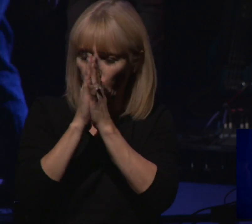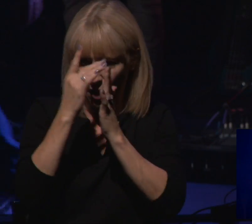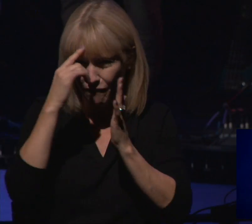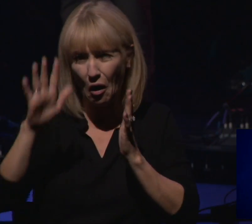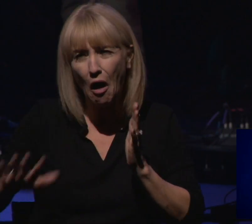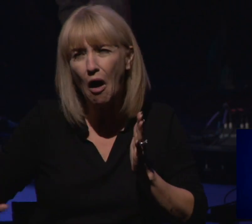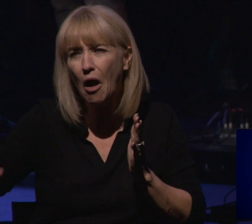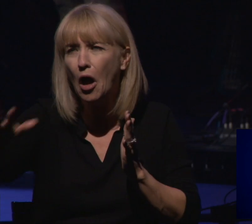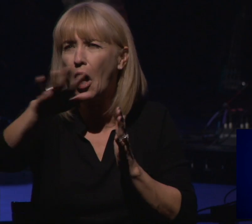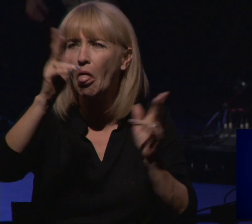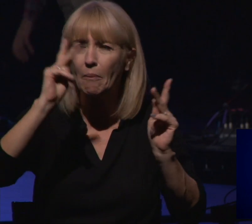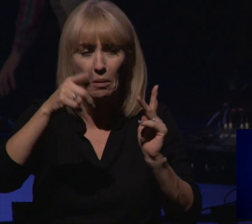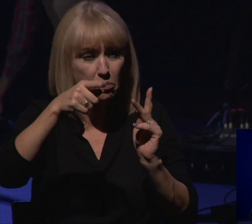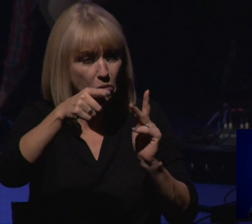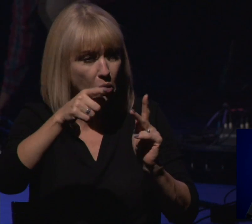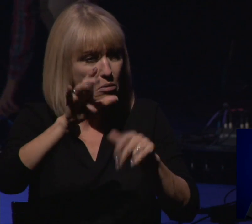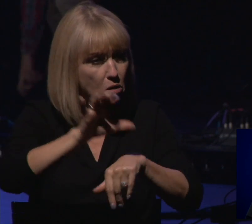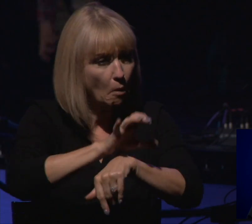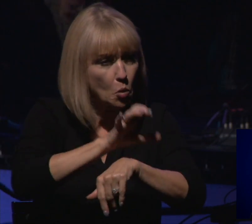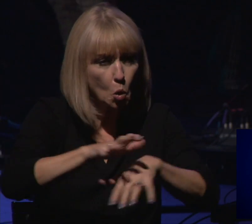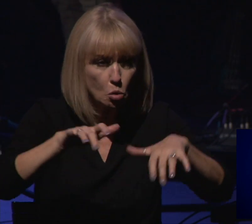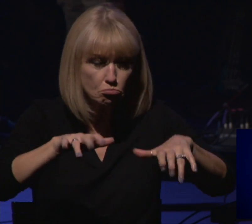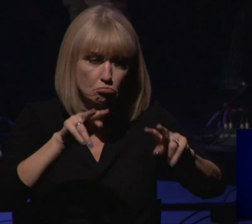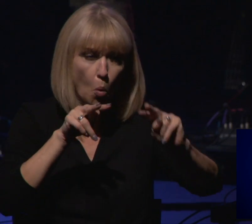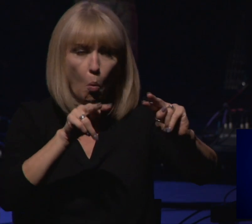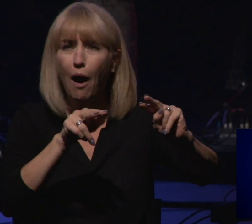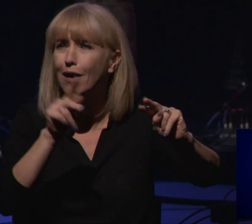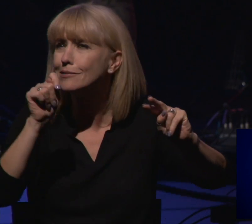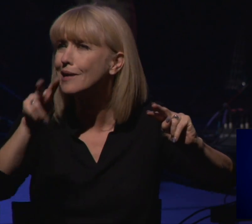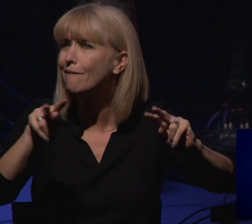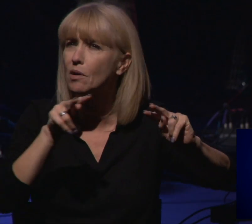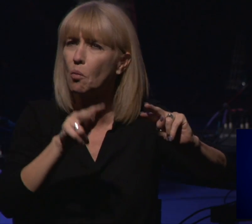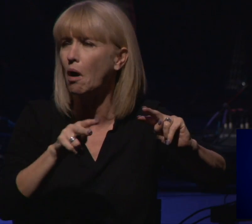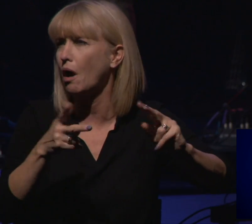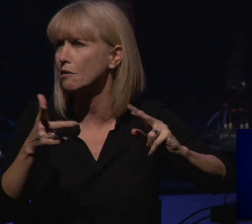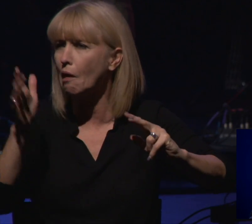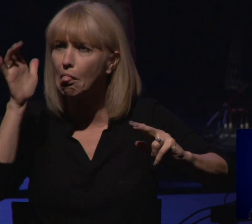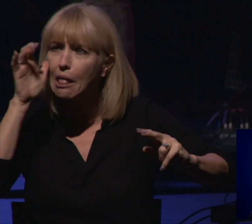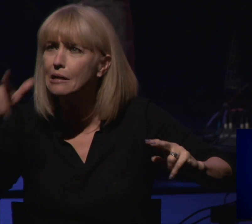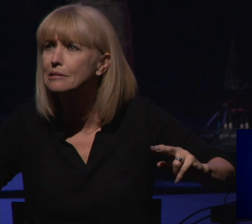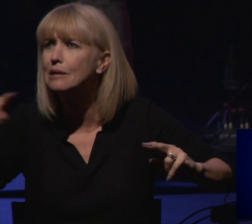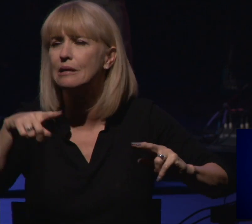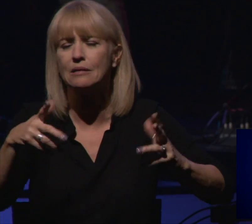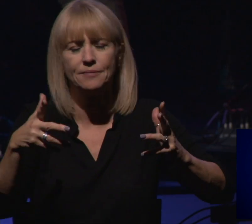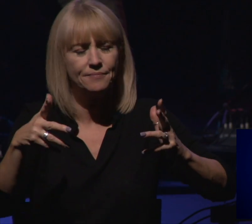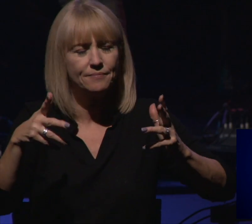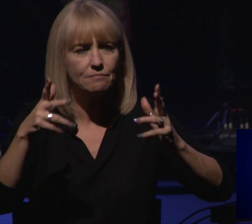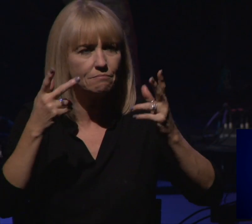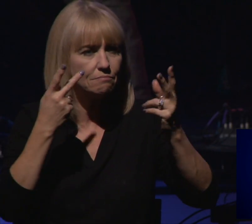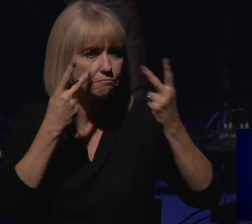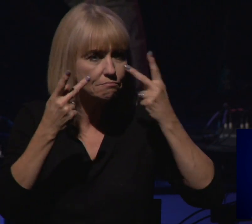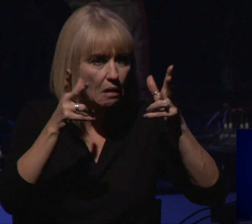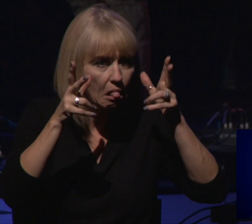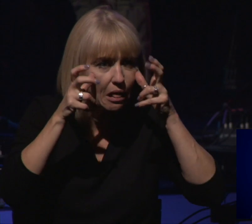Father, I pray for each person online, each person listening,